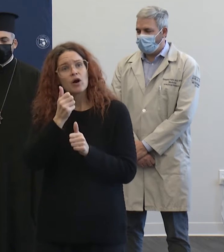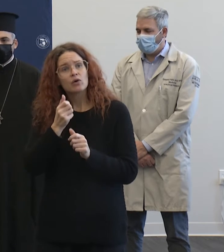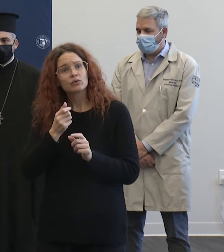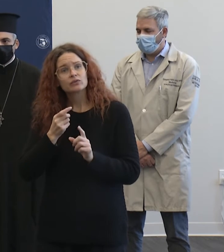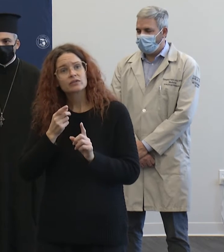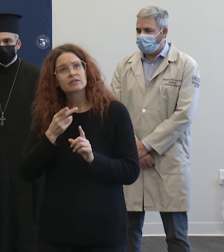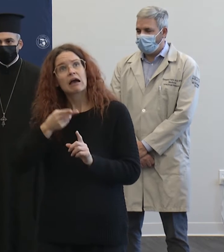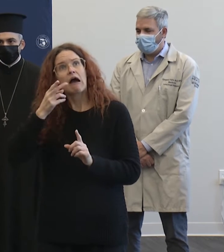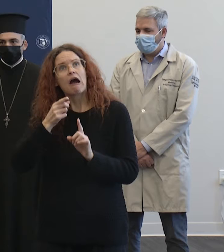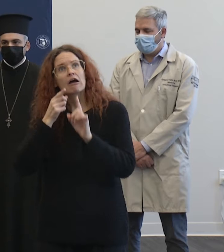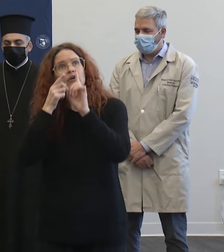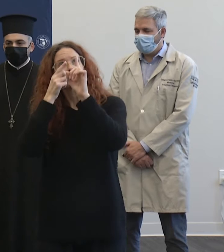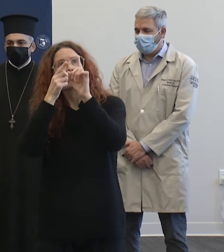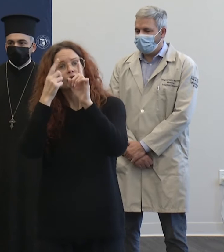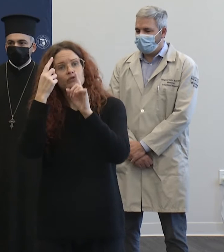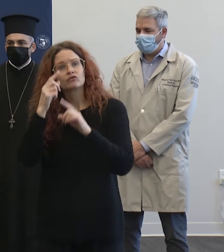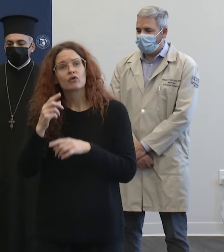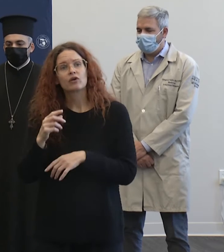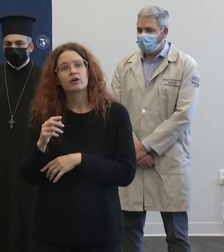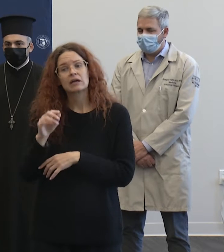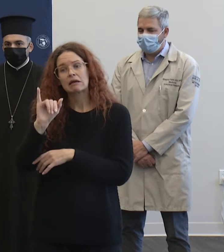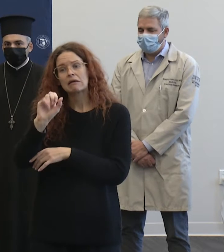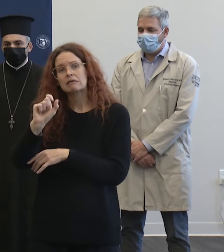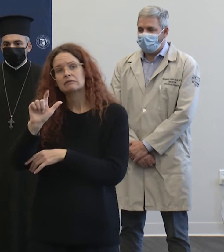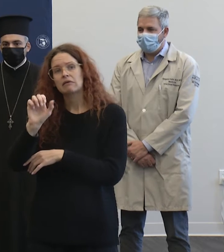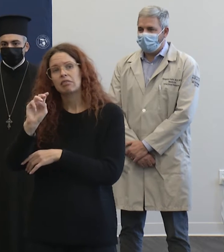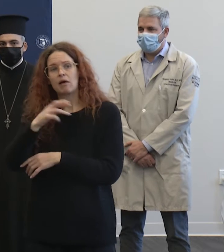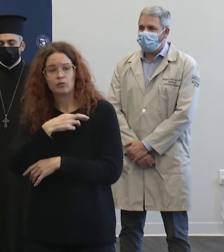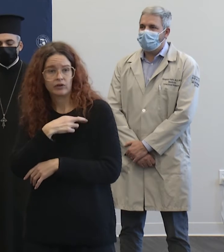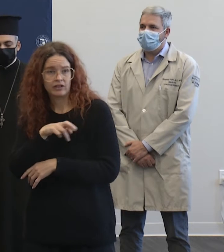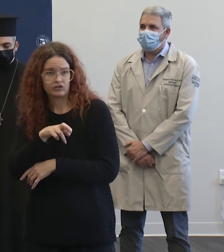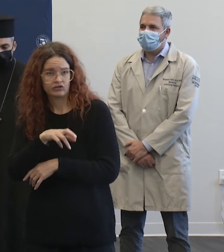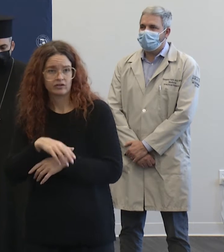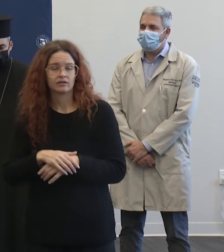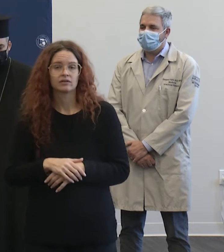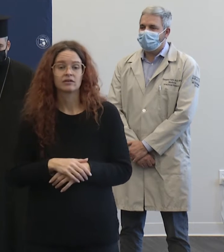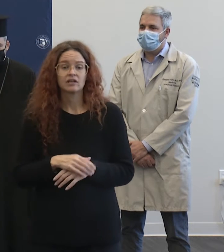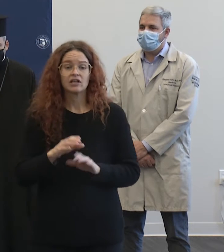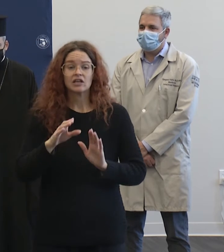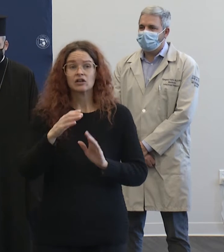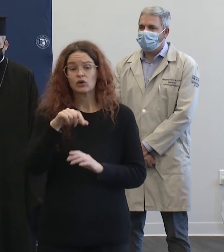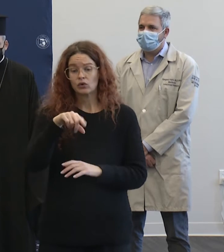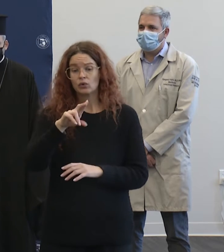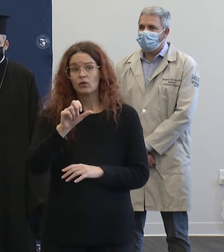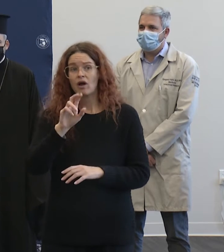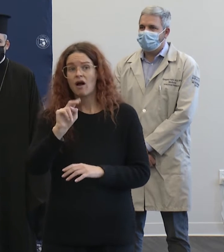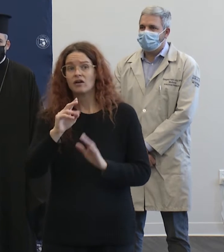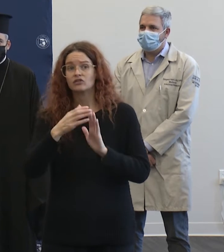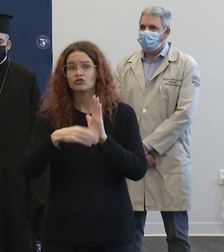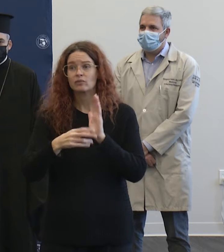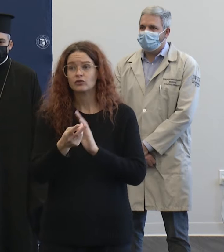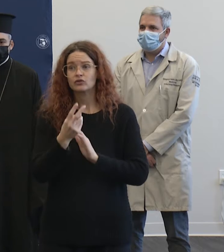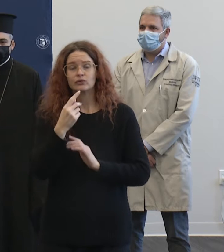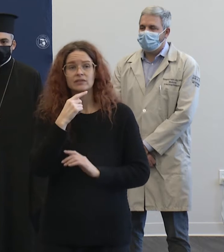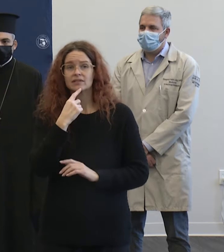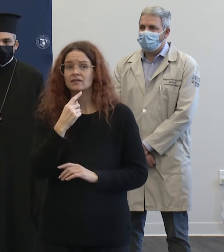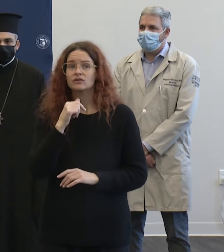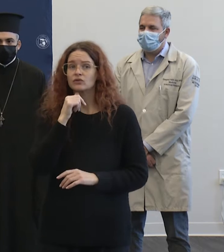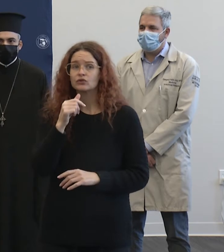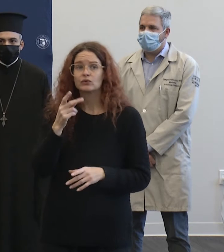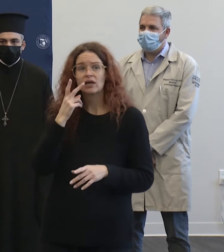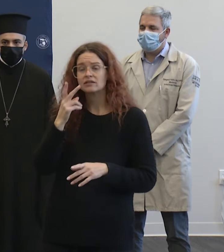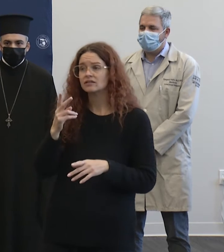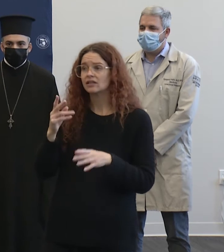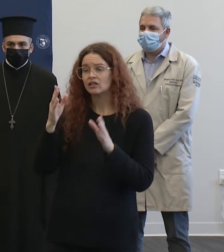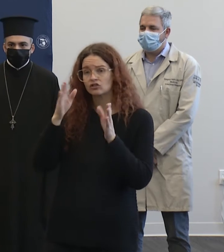religion of Islam. In the Quran, chapter 2, the Almighty God says, "And do not seek distraction at your